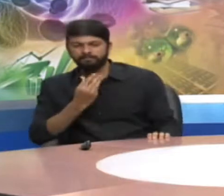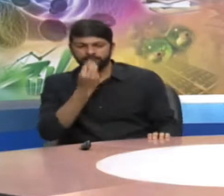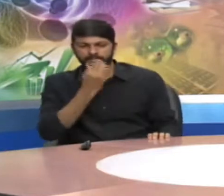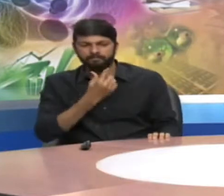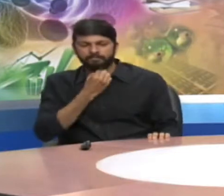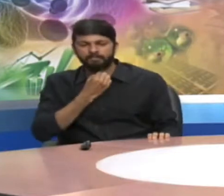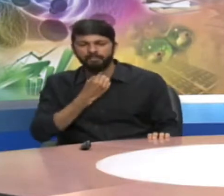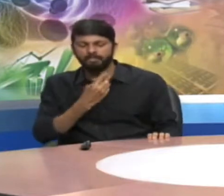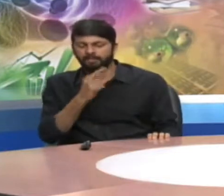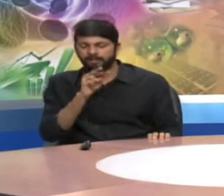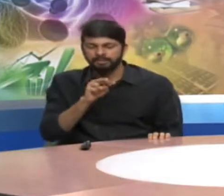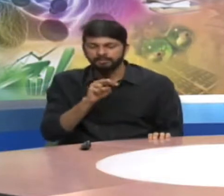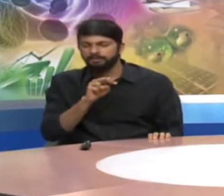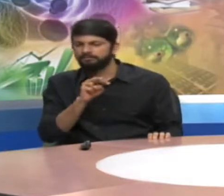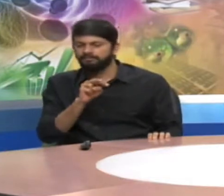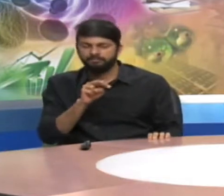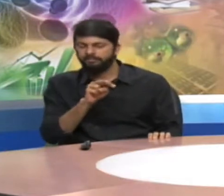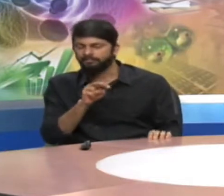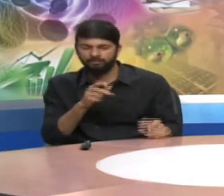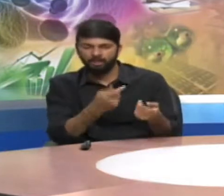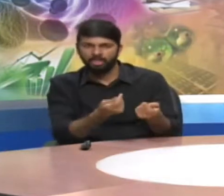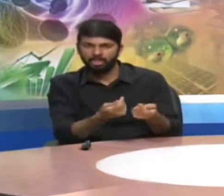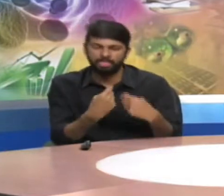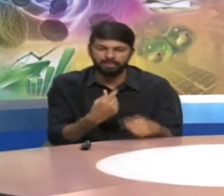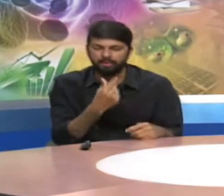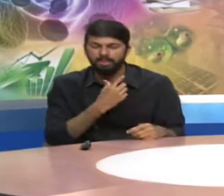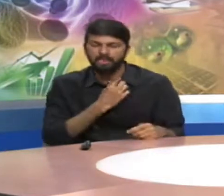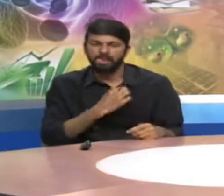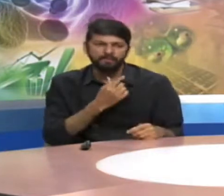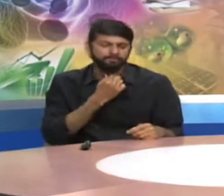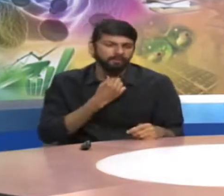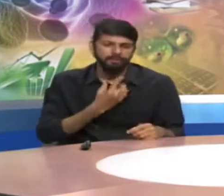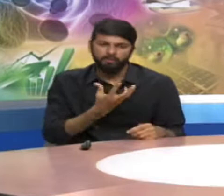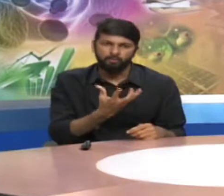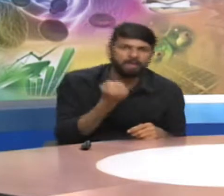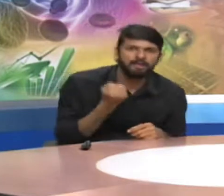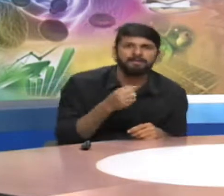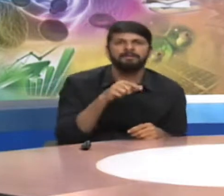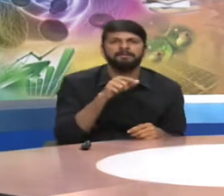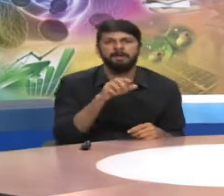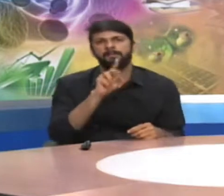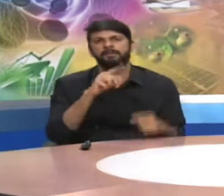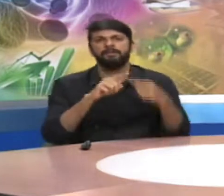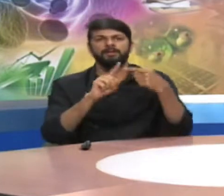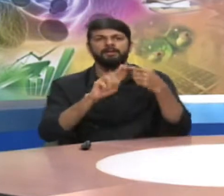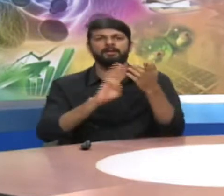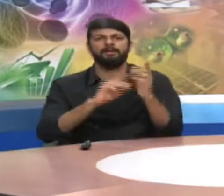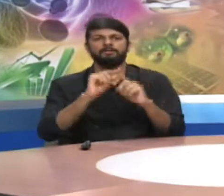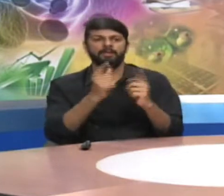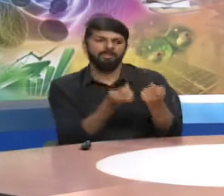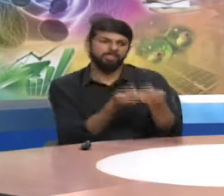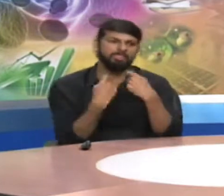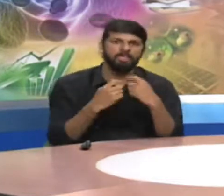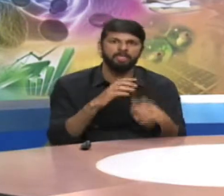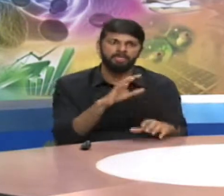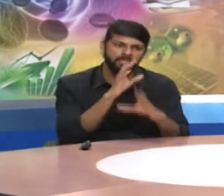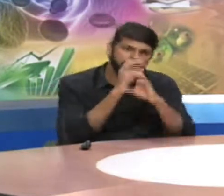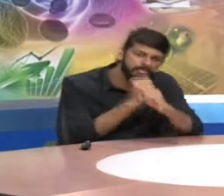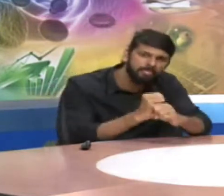persuade or entice someone, being tempted by something. As you see in the picture, the man is tempted by